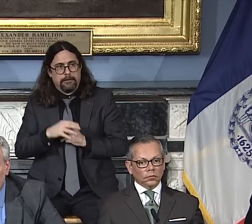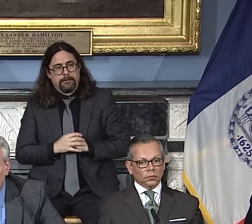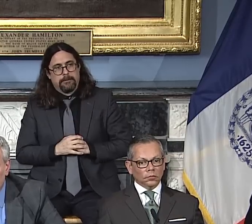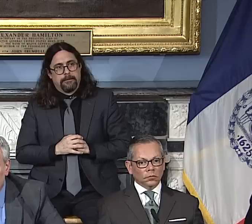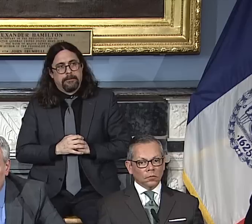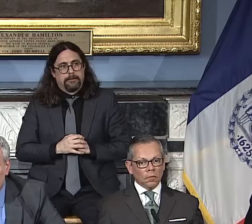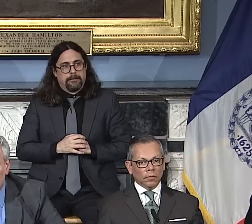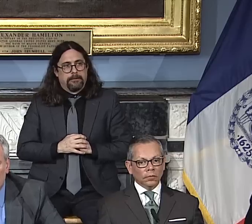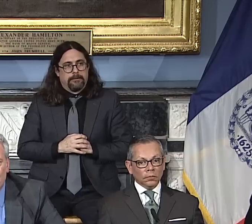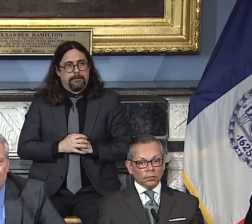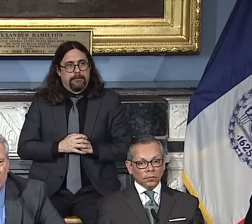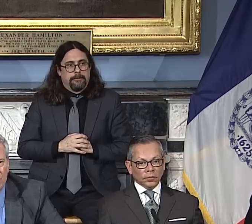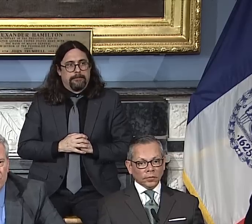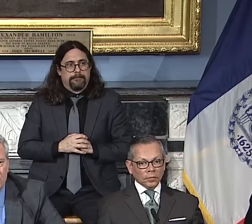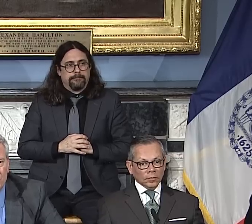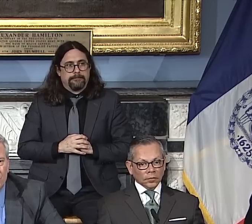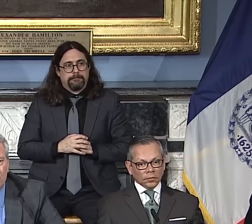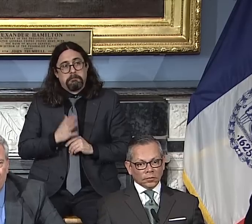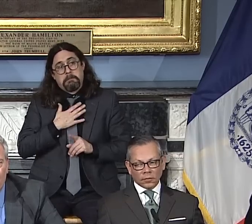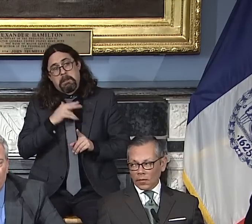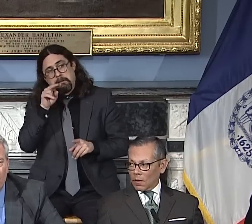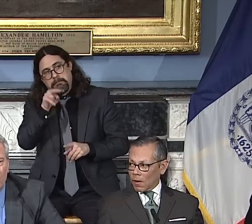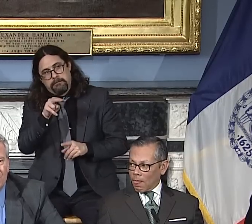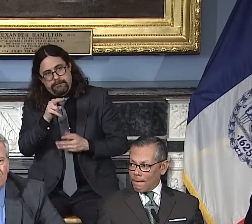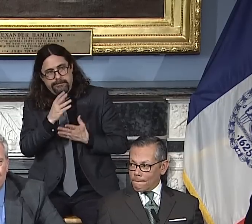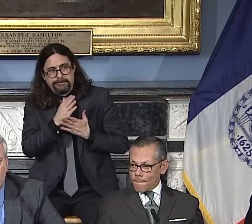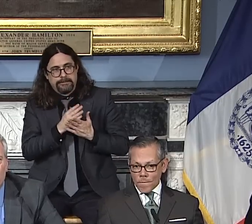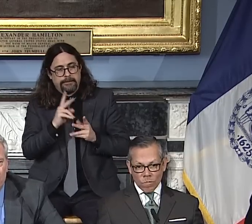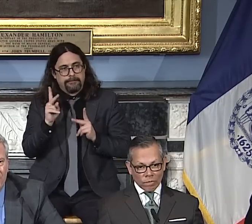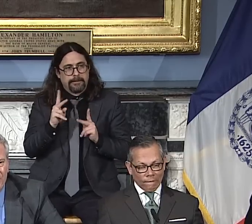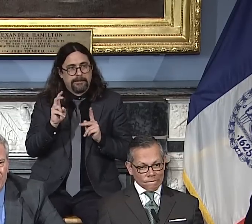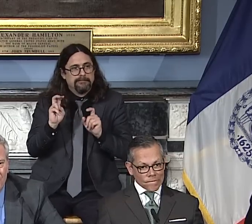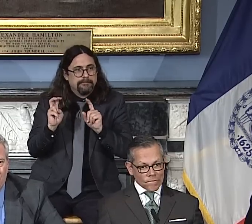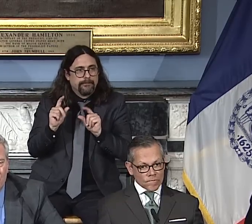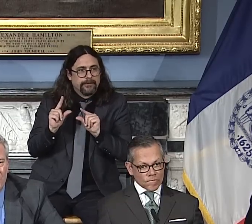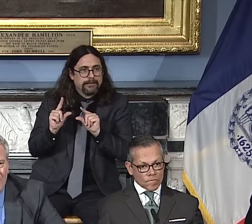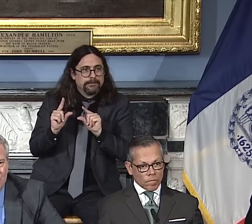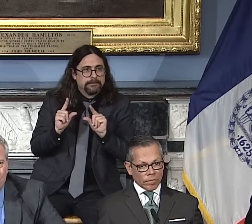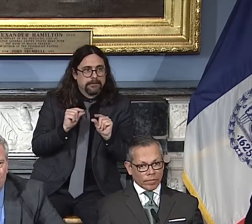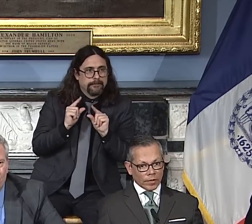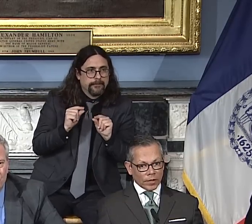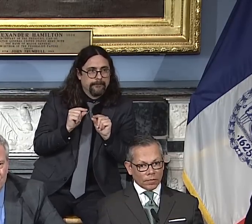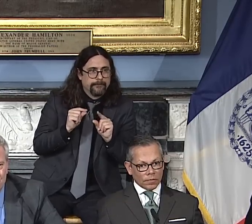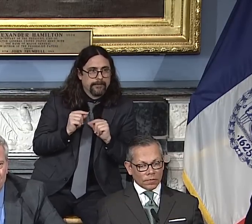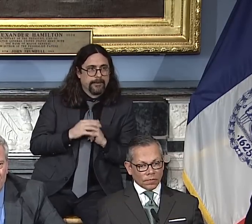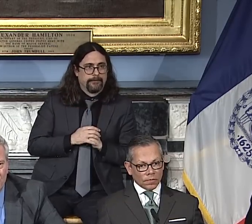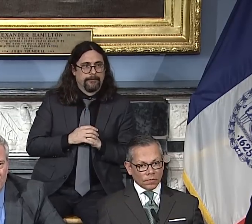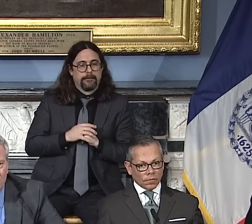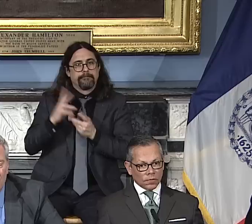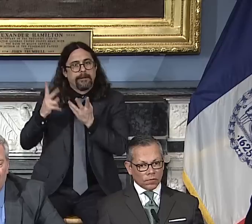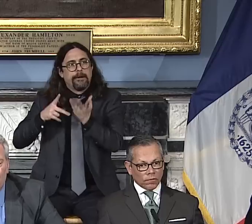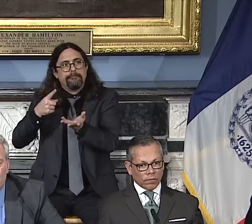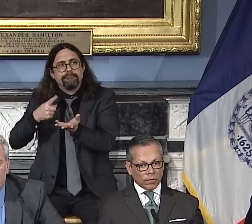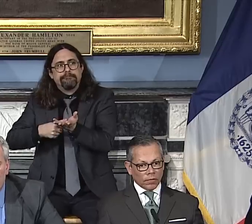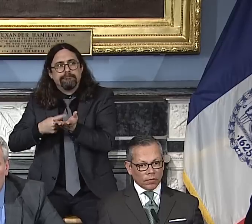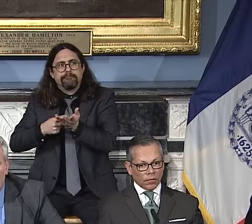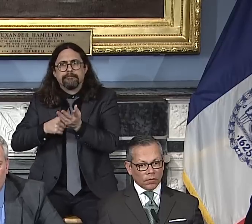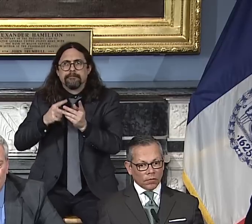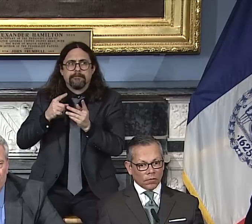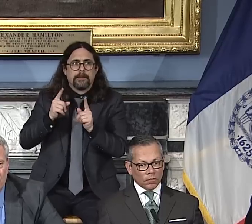or extrapolated information from scenario planning, not from actual decision making.